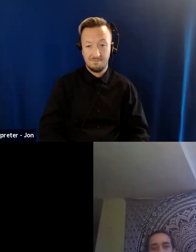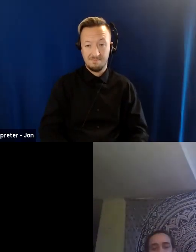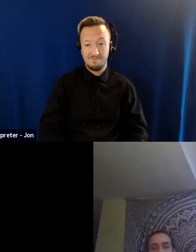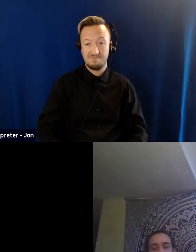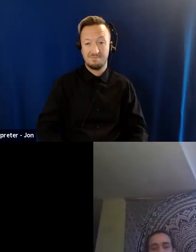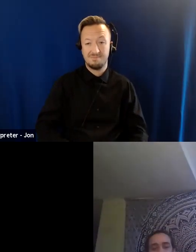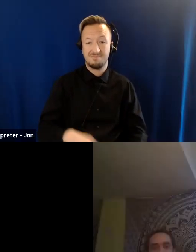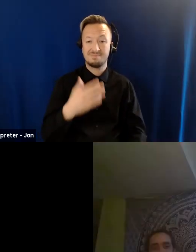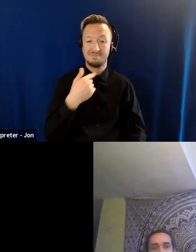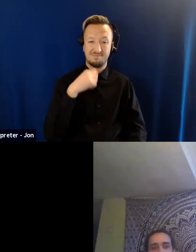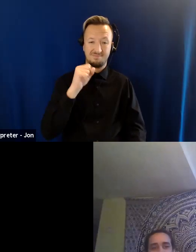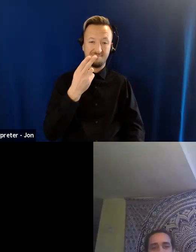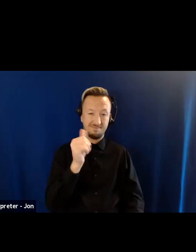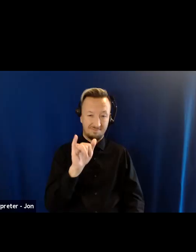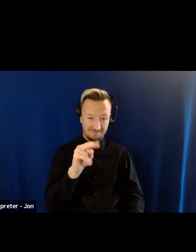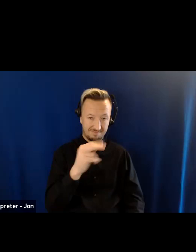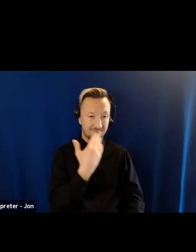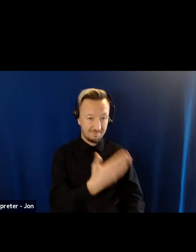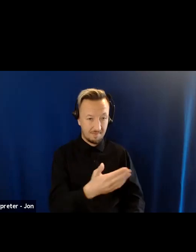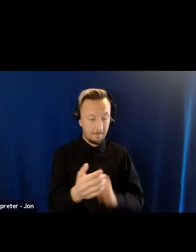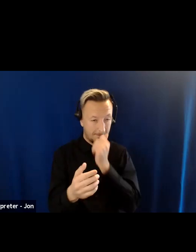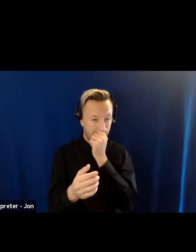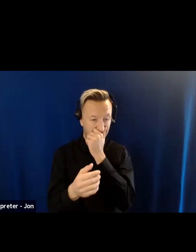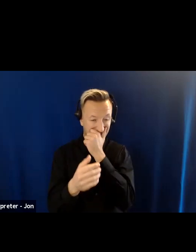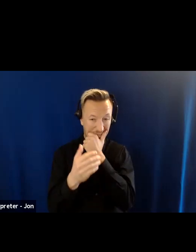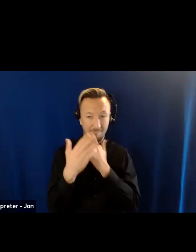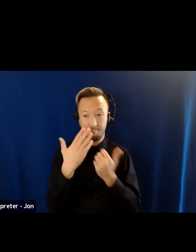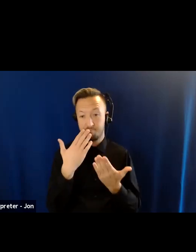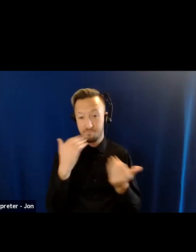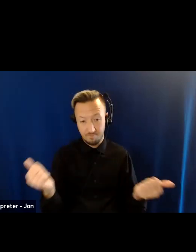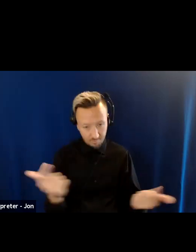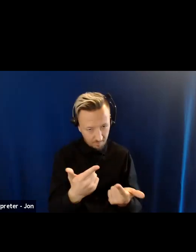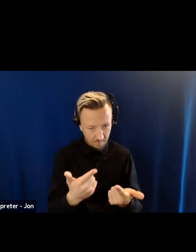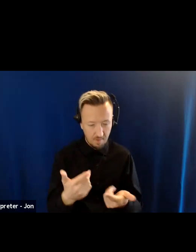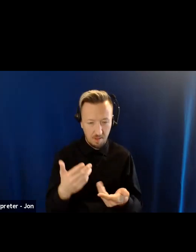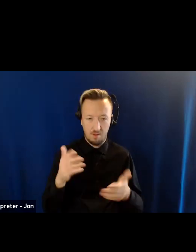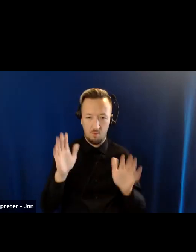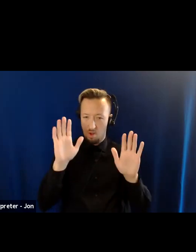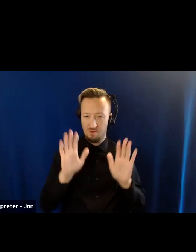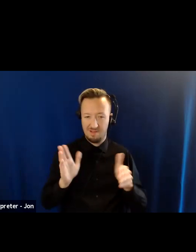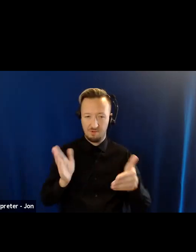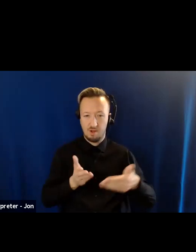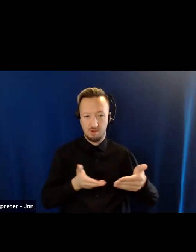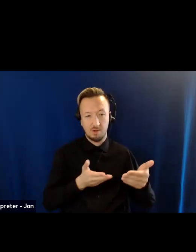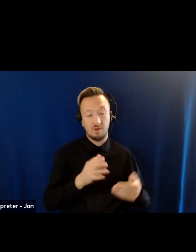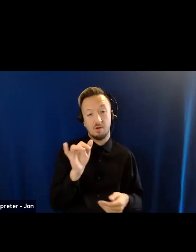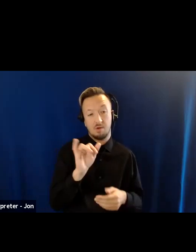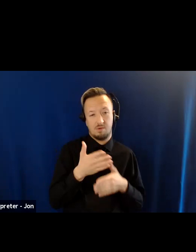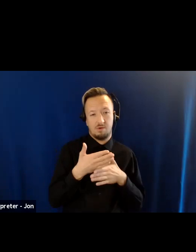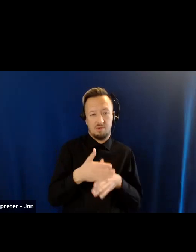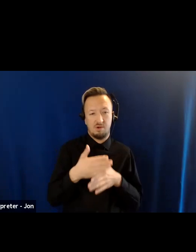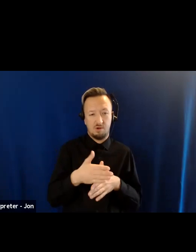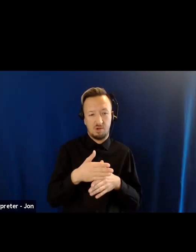This is Shaylin. Thank you, Melissa. And thank you all for those great introductions. I should also share a little bit more